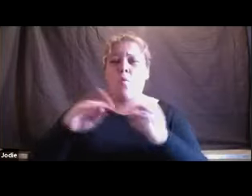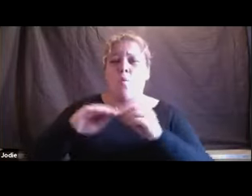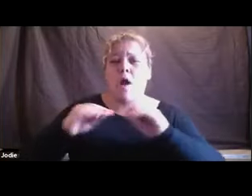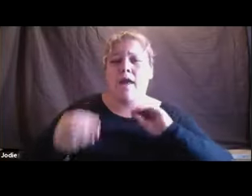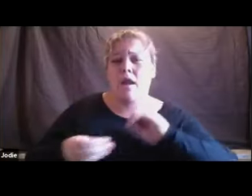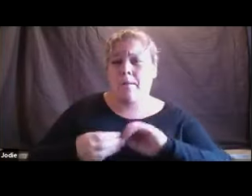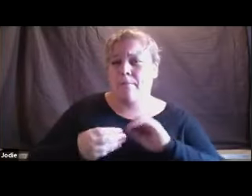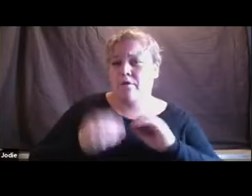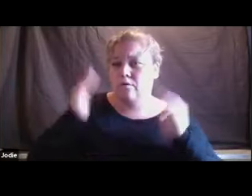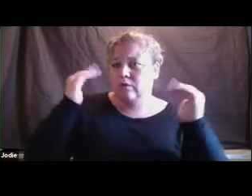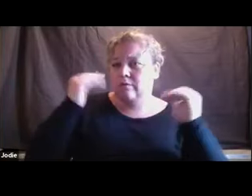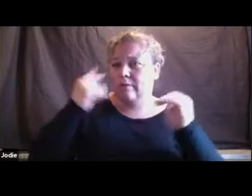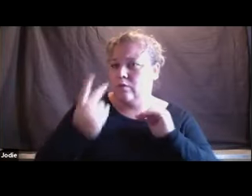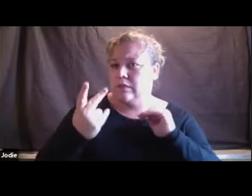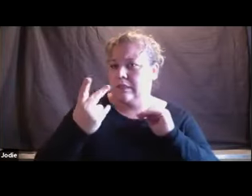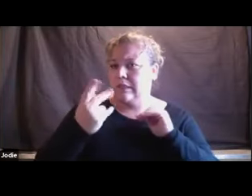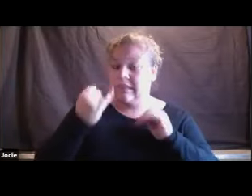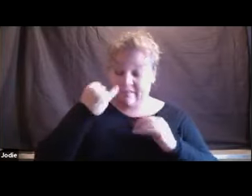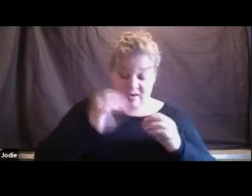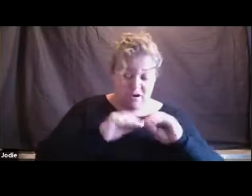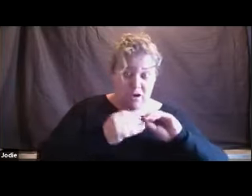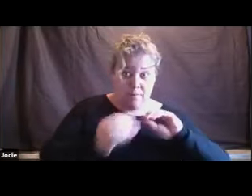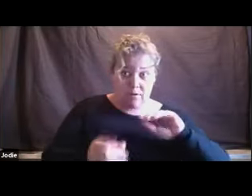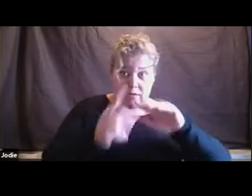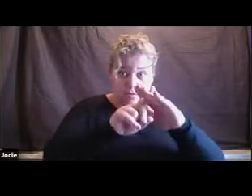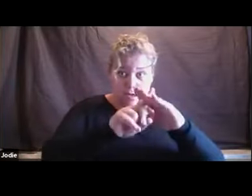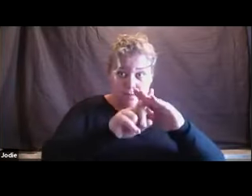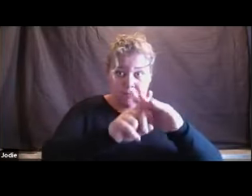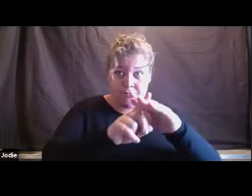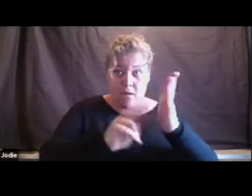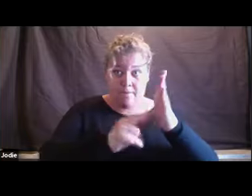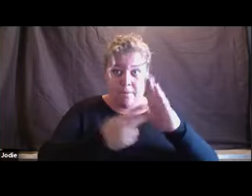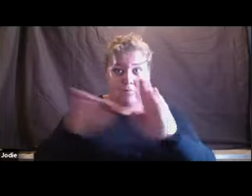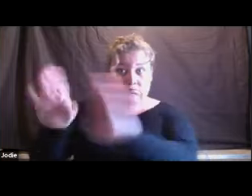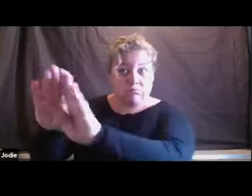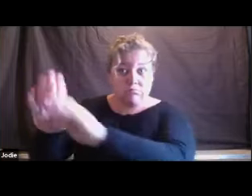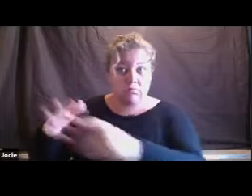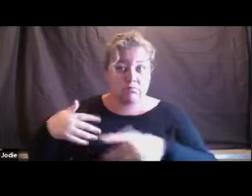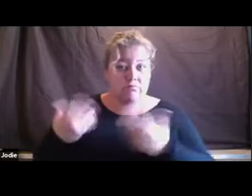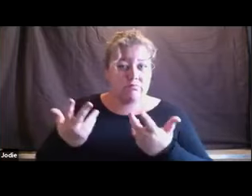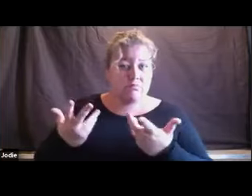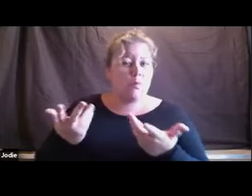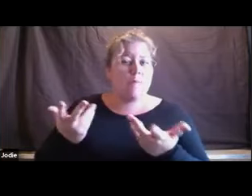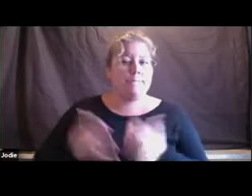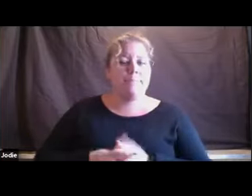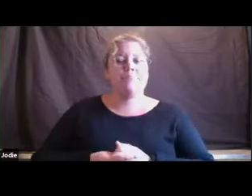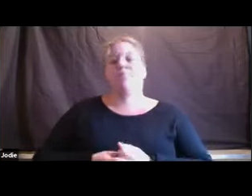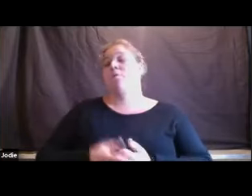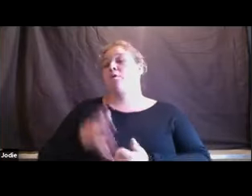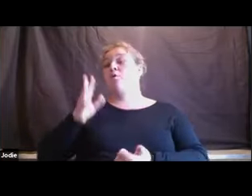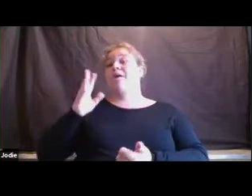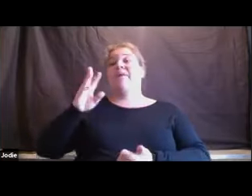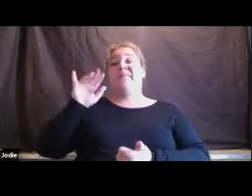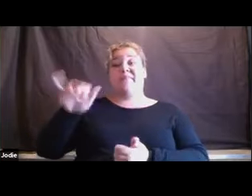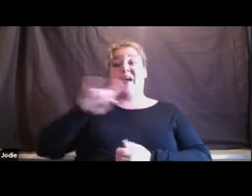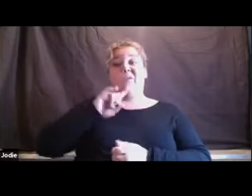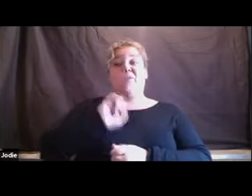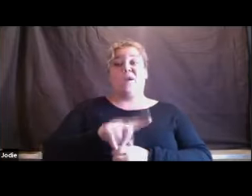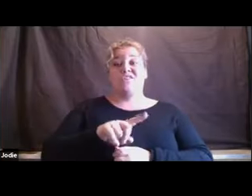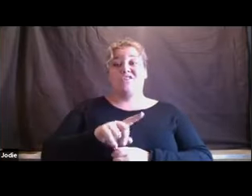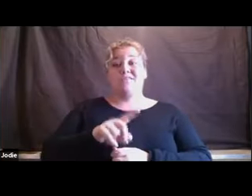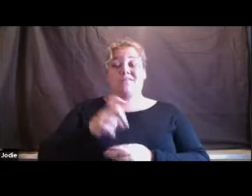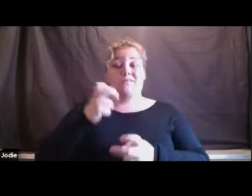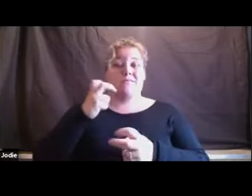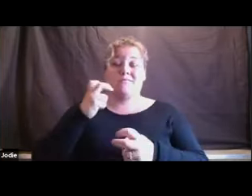difficult one because of the Supreme Court order, there really isn't the